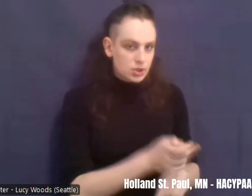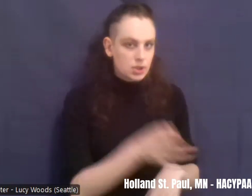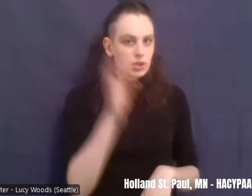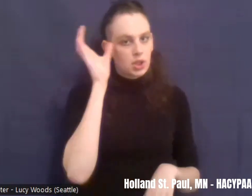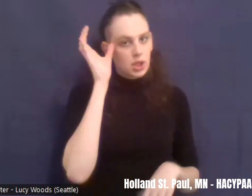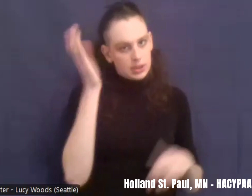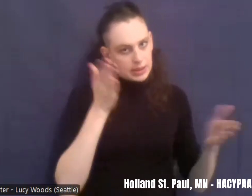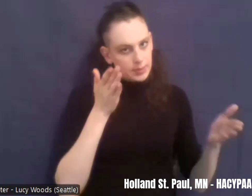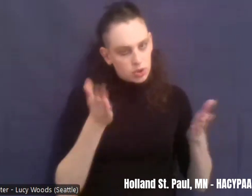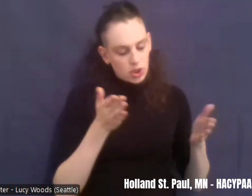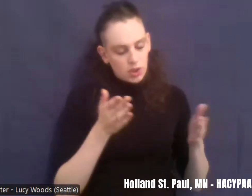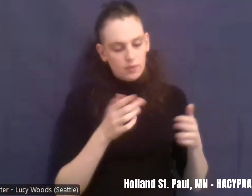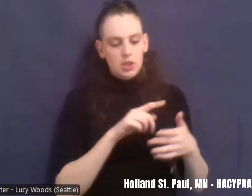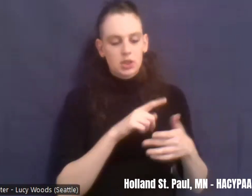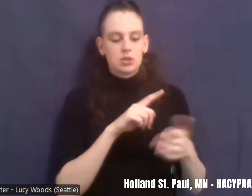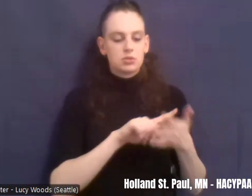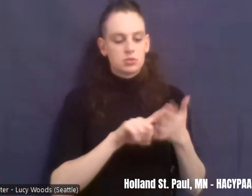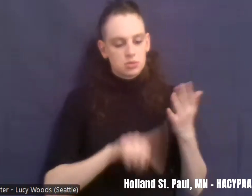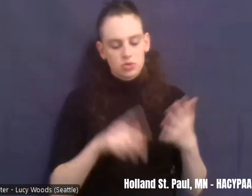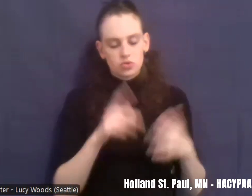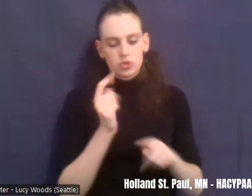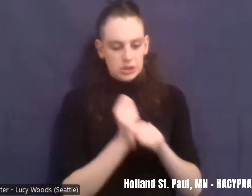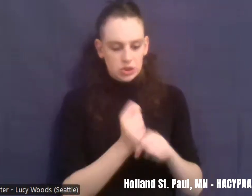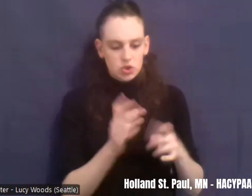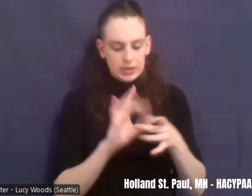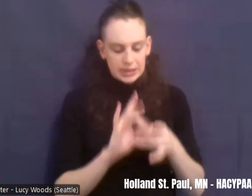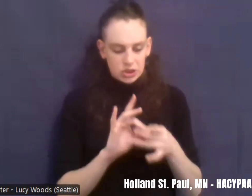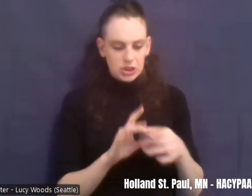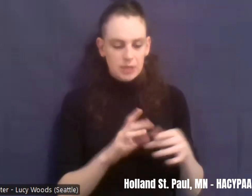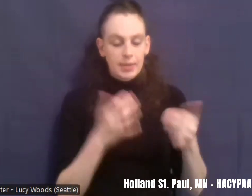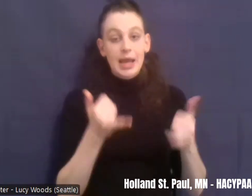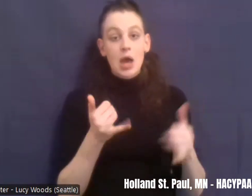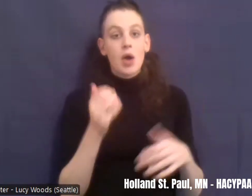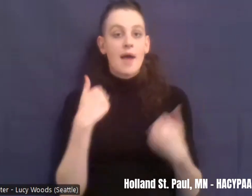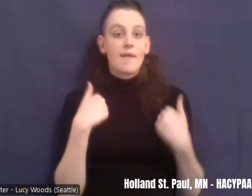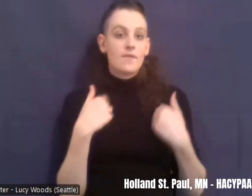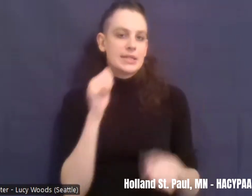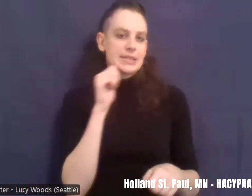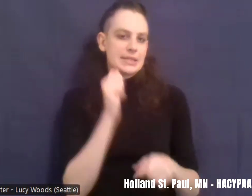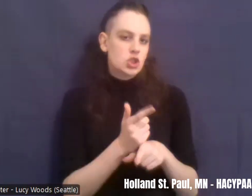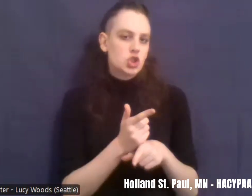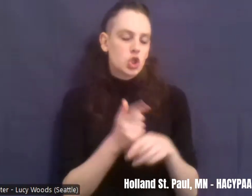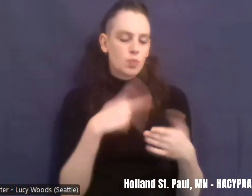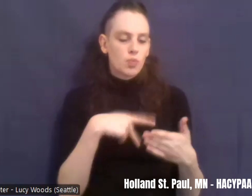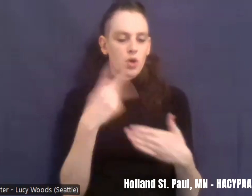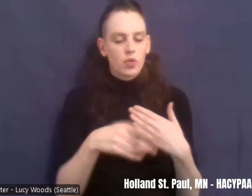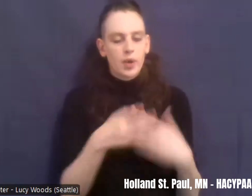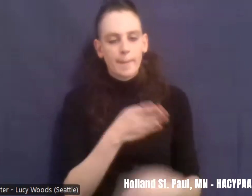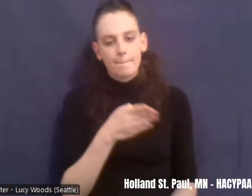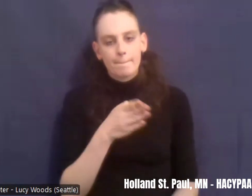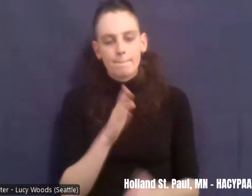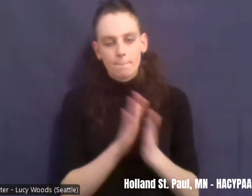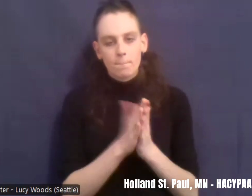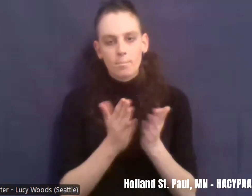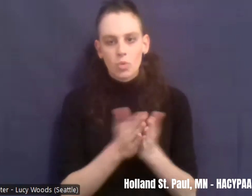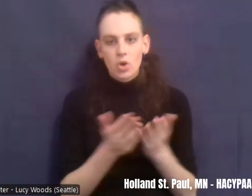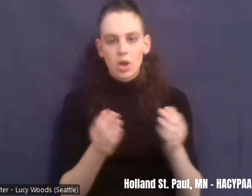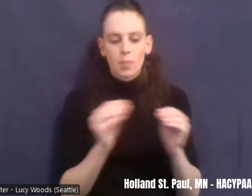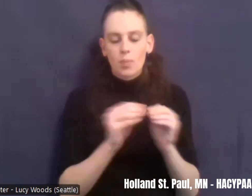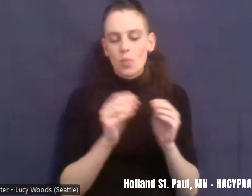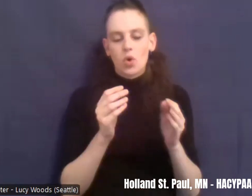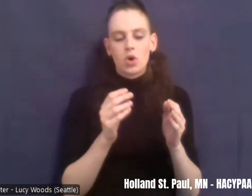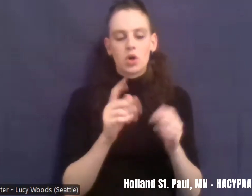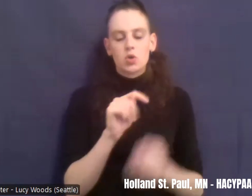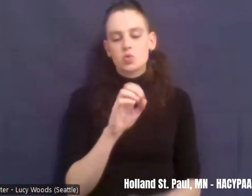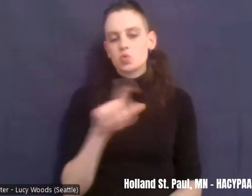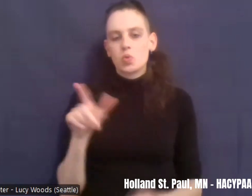service, traditions in a relationship. Right now we're going through a sister program book so we can have like more tools to be able to like help the newcomer.